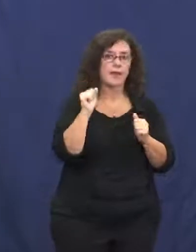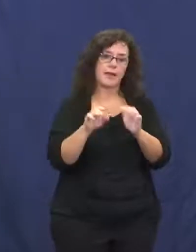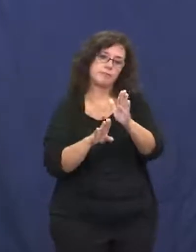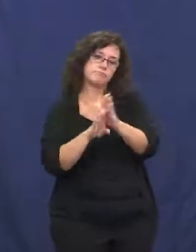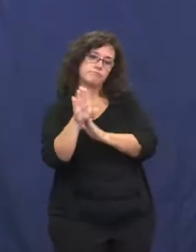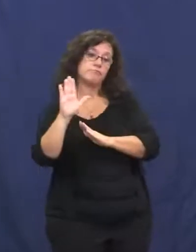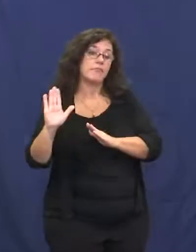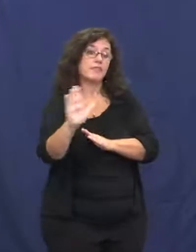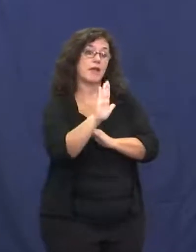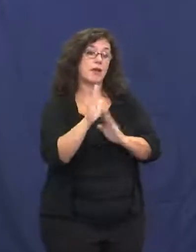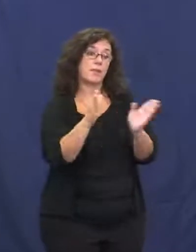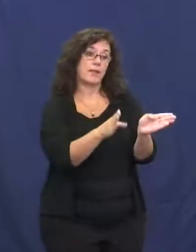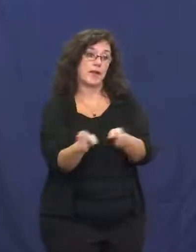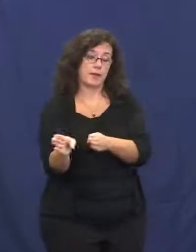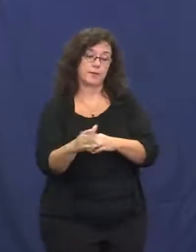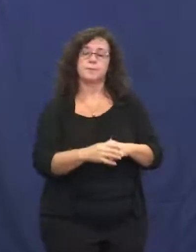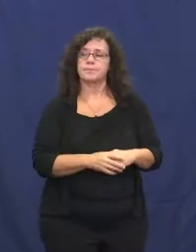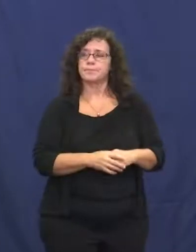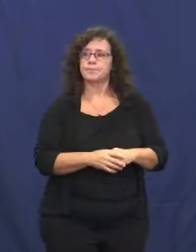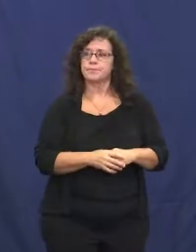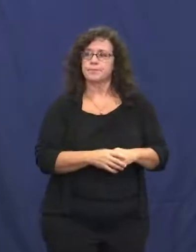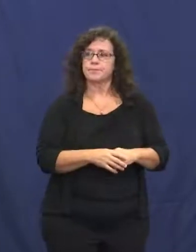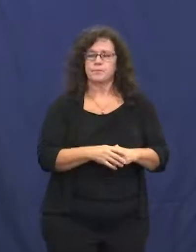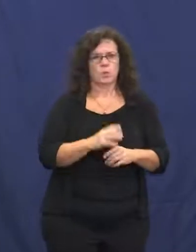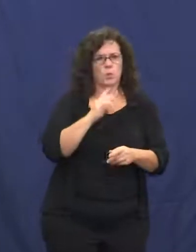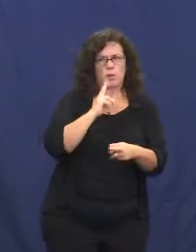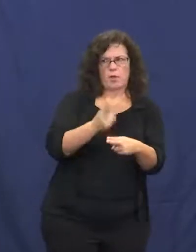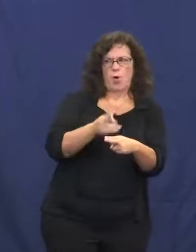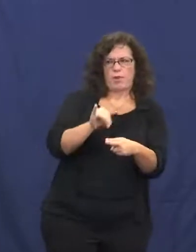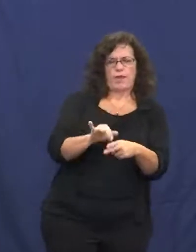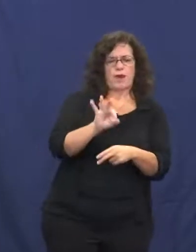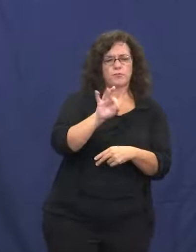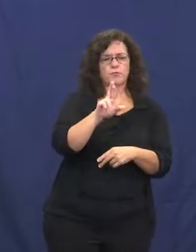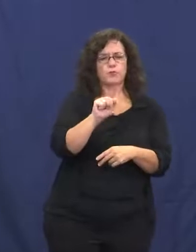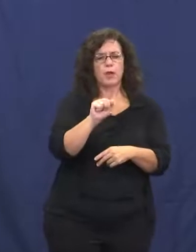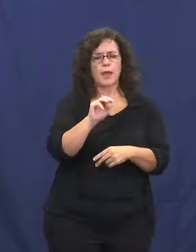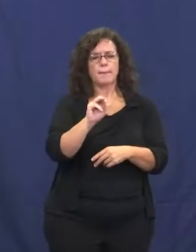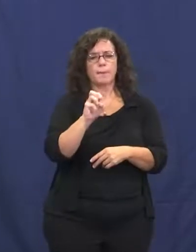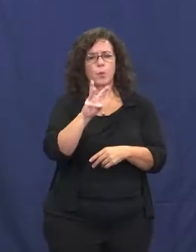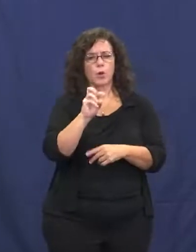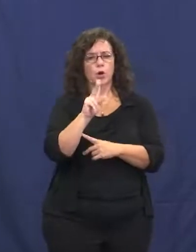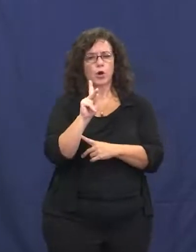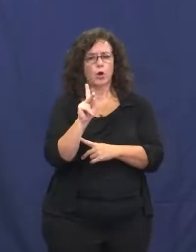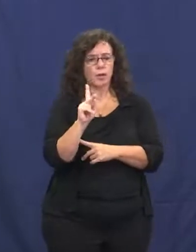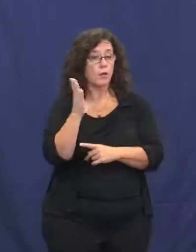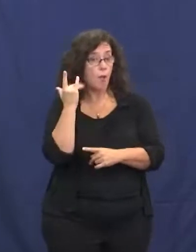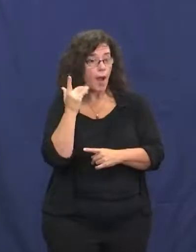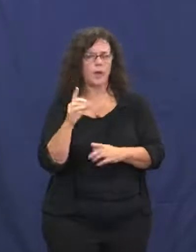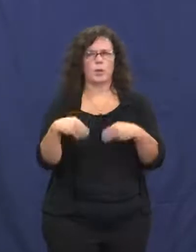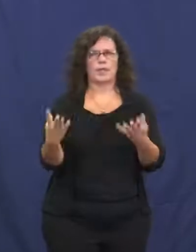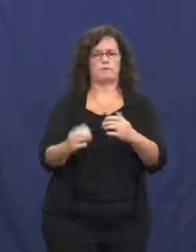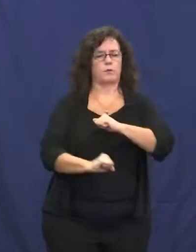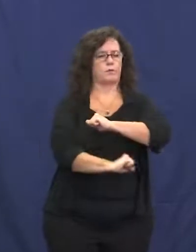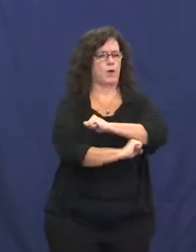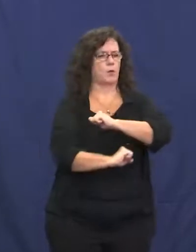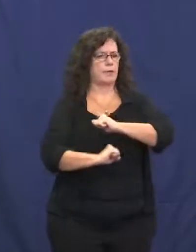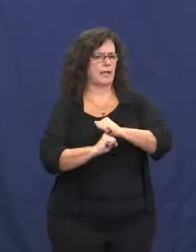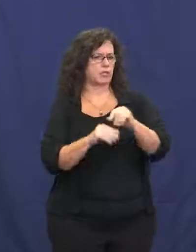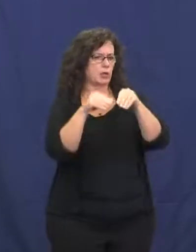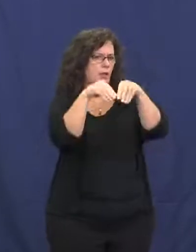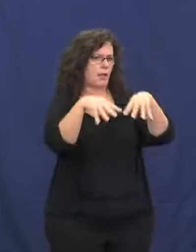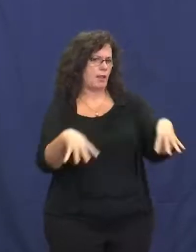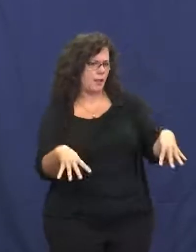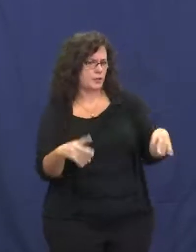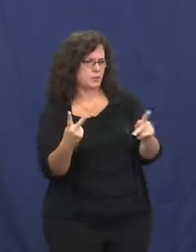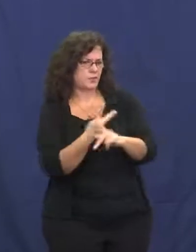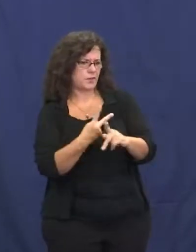an umbrella and a framework because each school and each school district is going to be a little bit different, and they're going to have